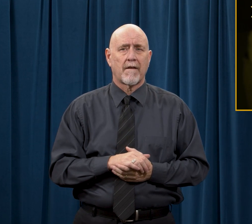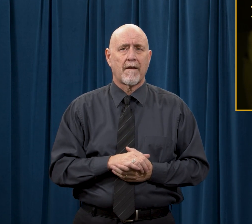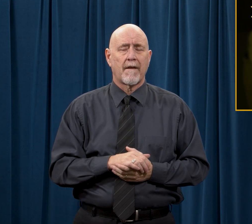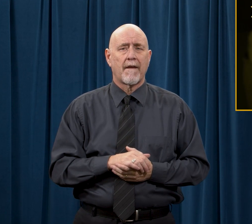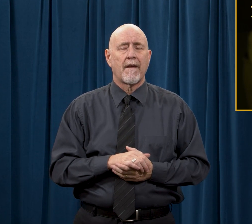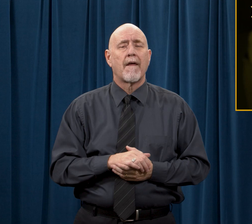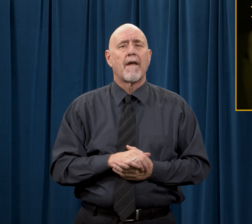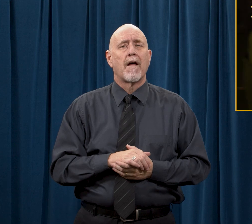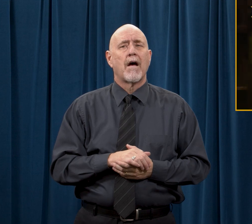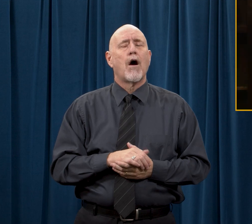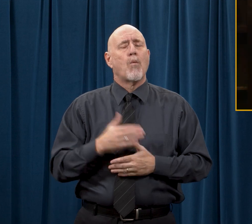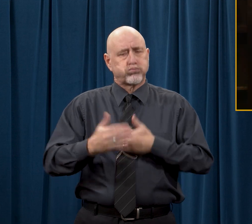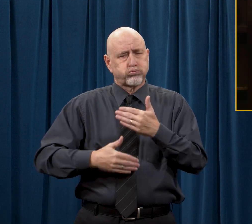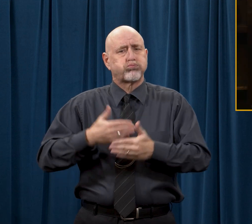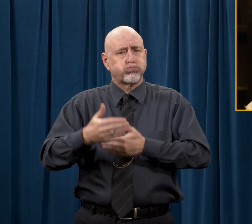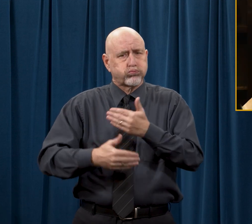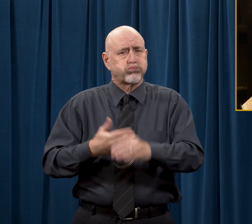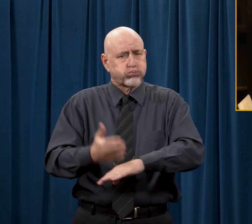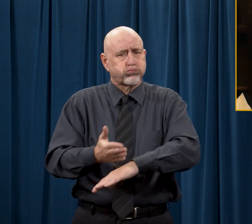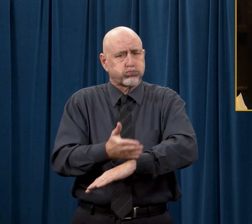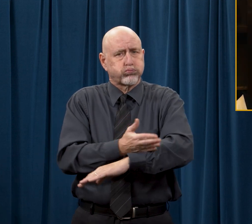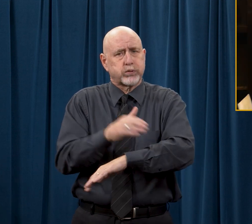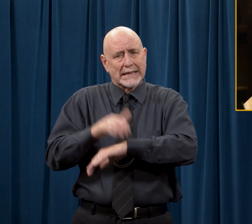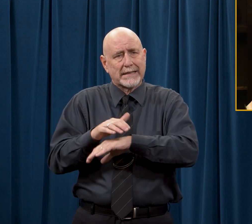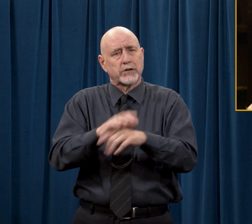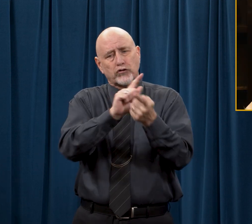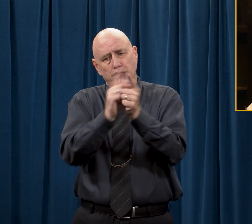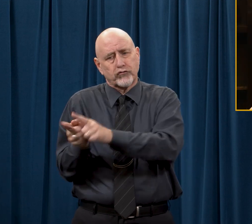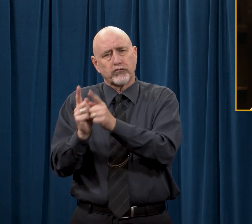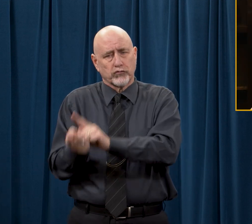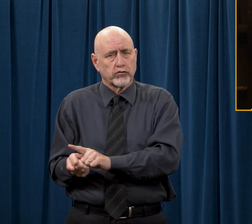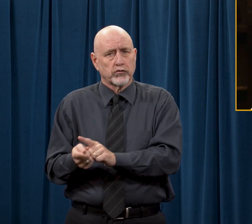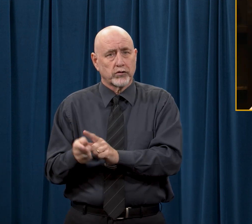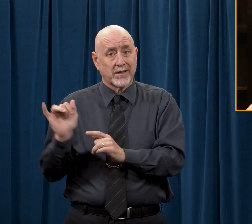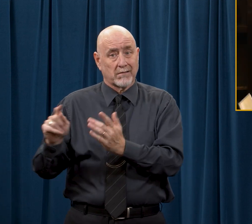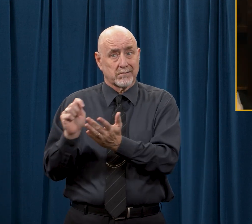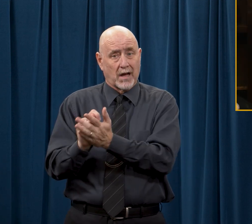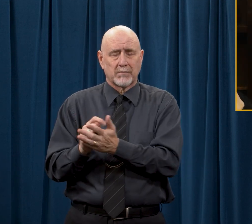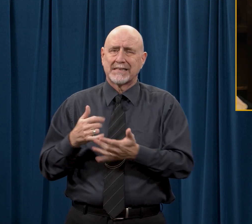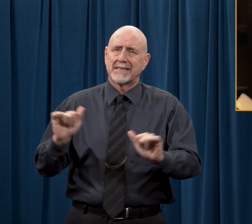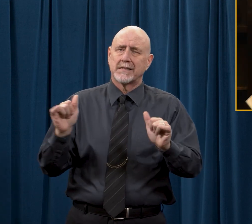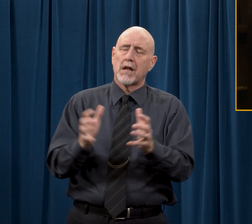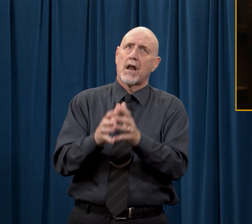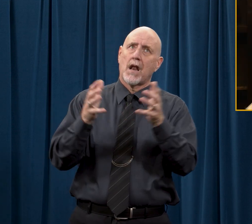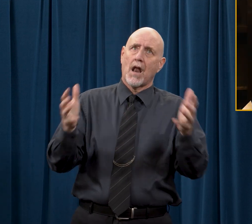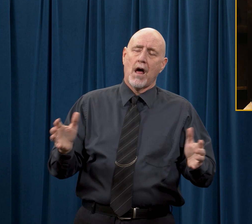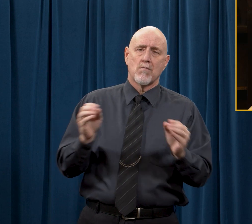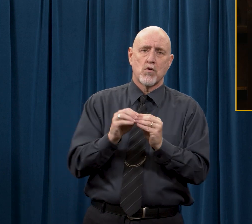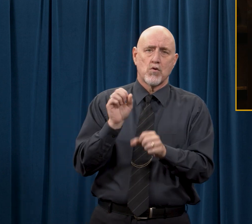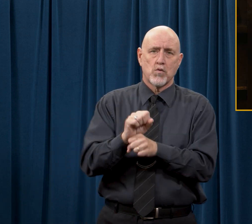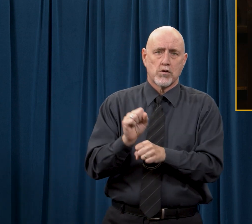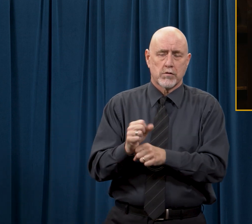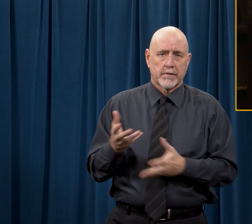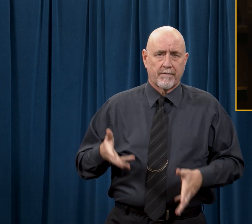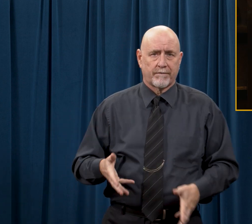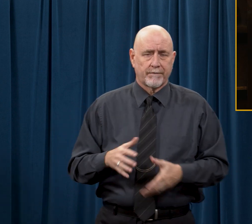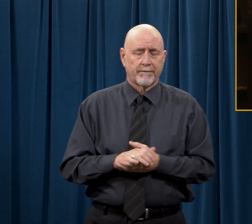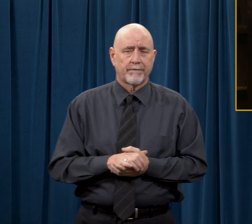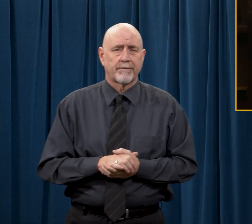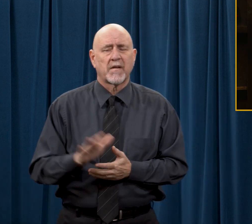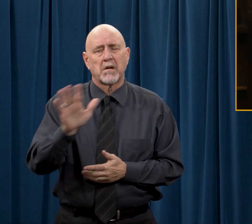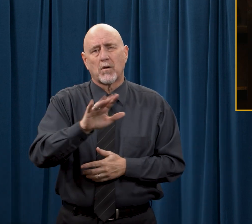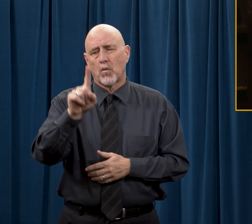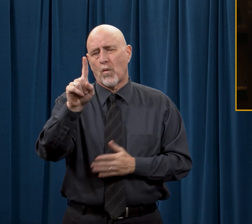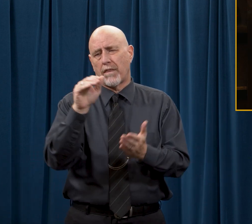transliteration. While great progress is being made in translating the Bible into English, there was still much that needed to be